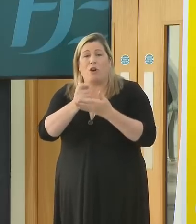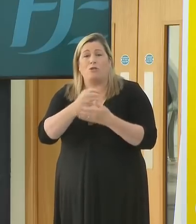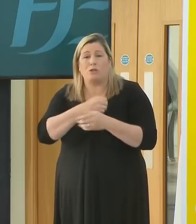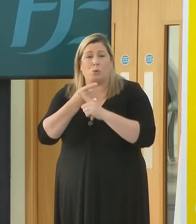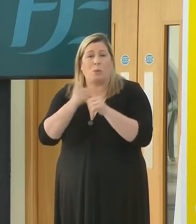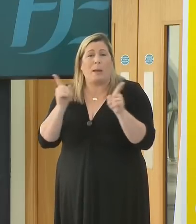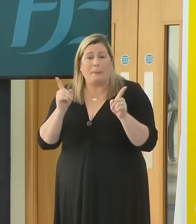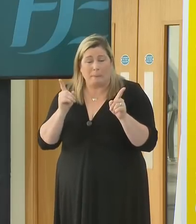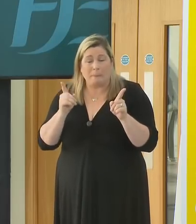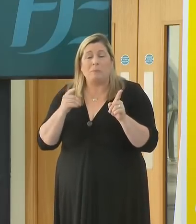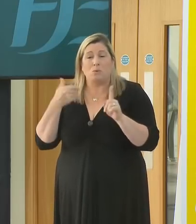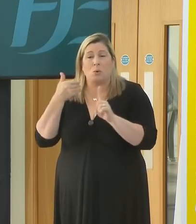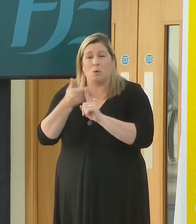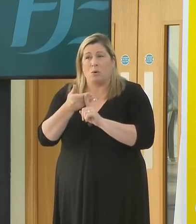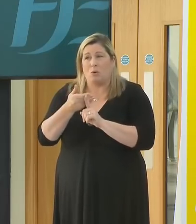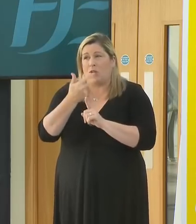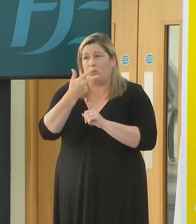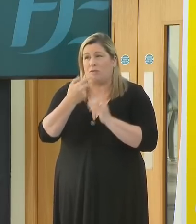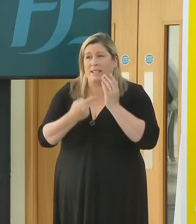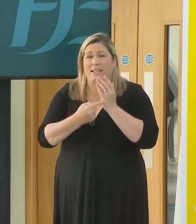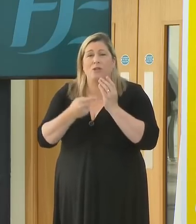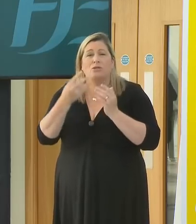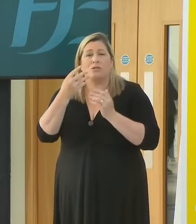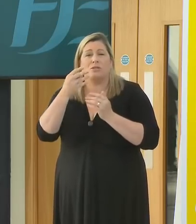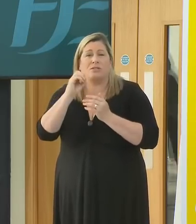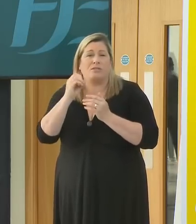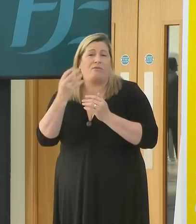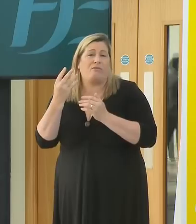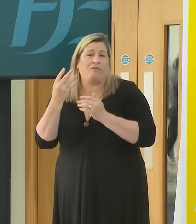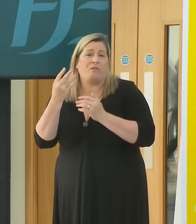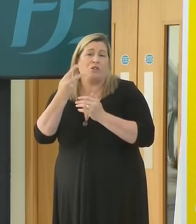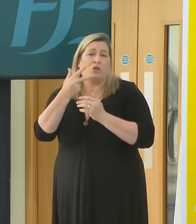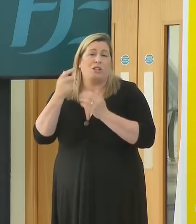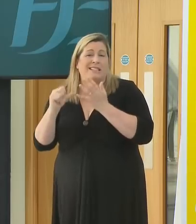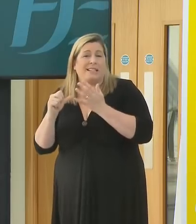So to date, we've had 3,036 referrals with